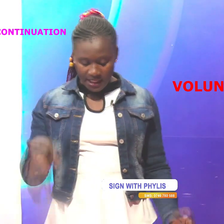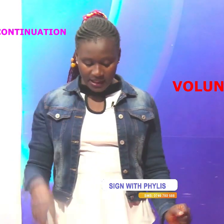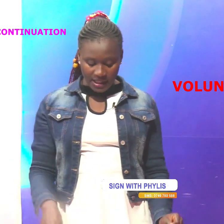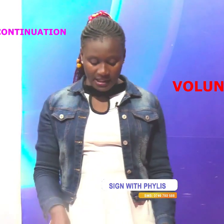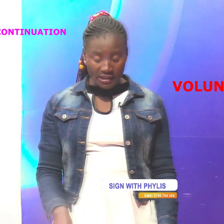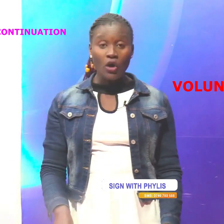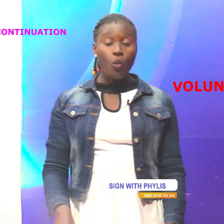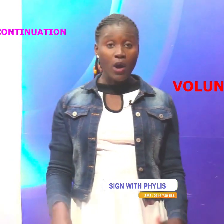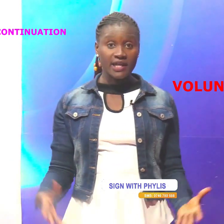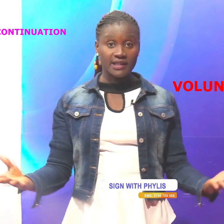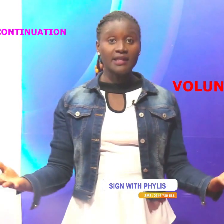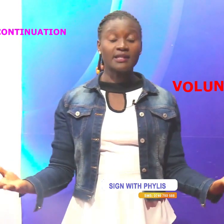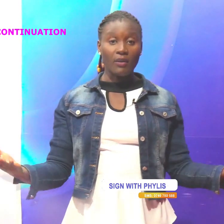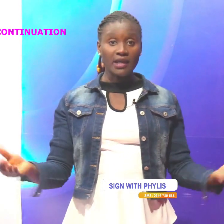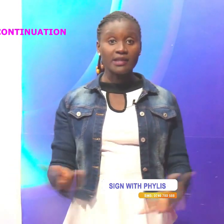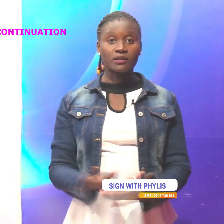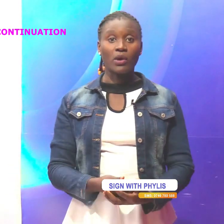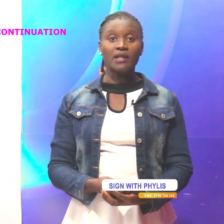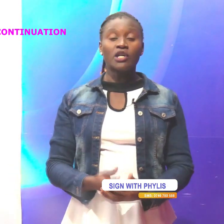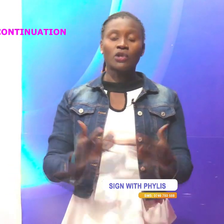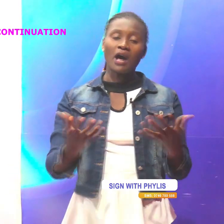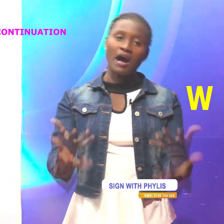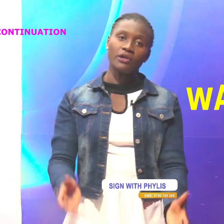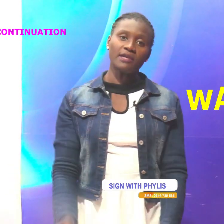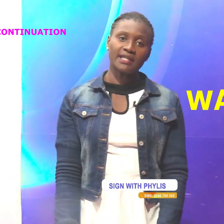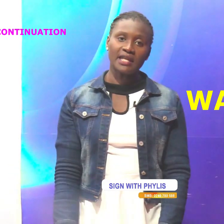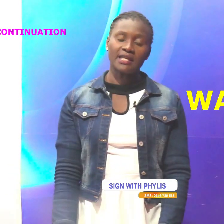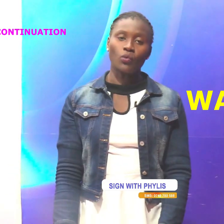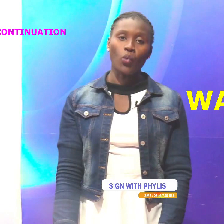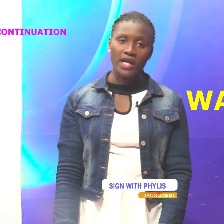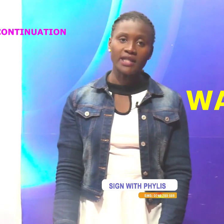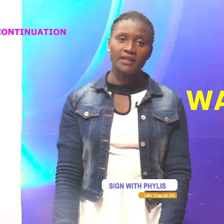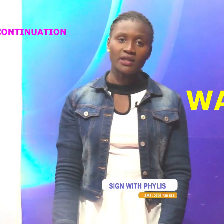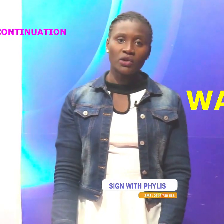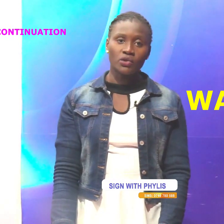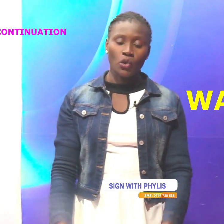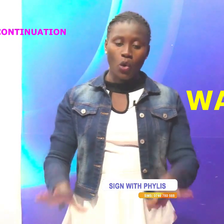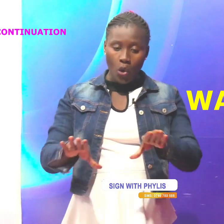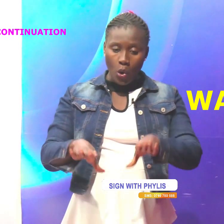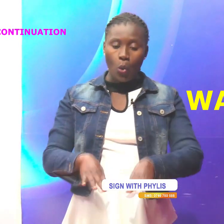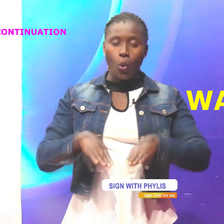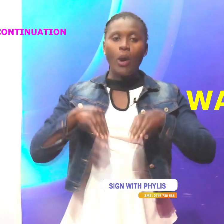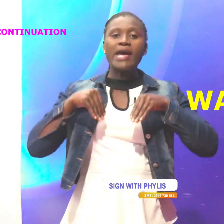then wait. This is our next word. So how do we sign it? Wait. So wait.